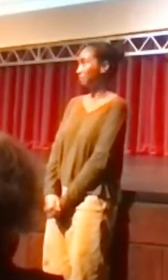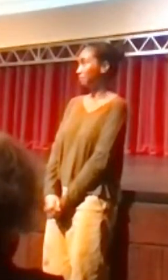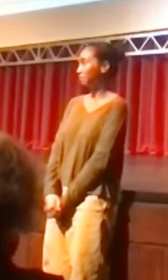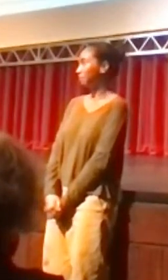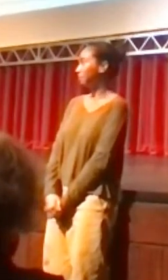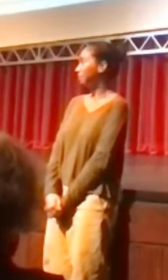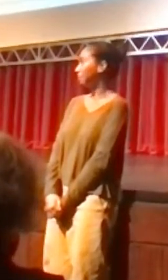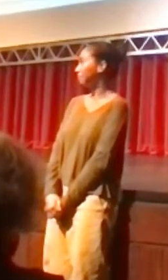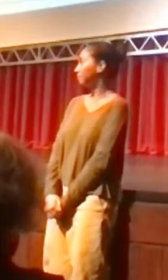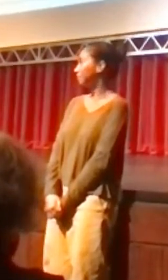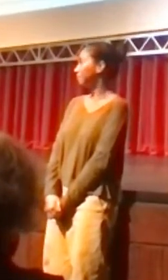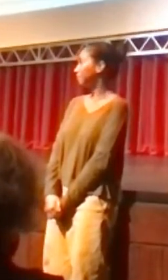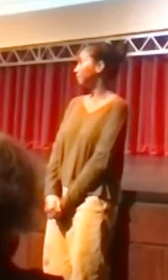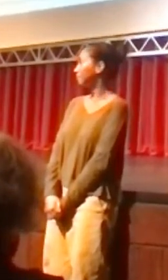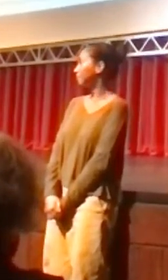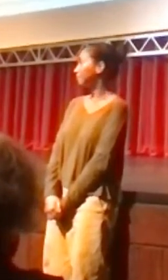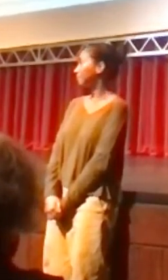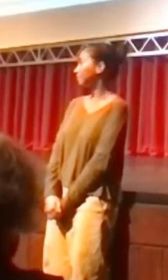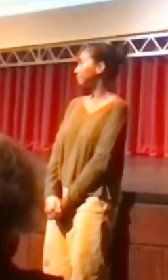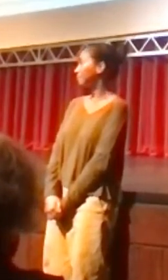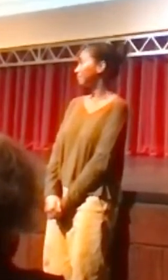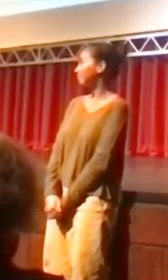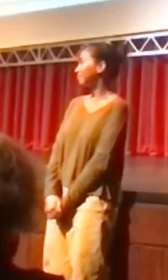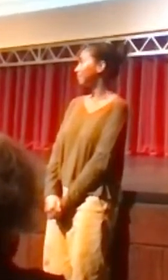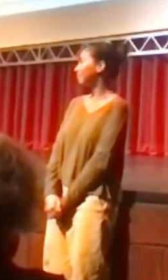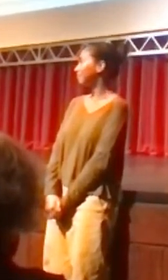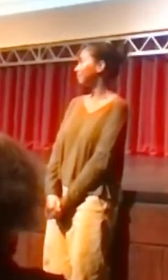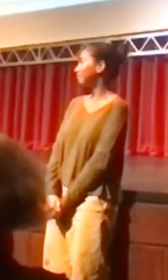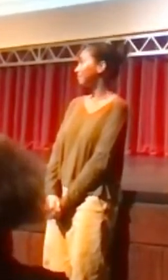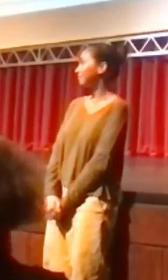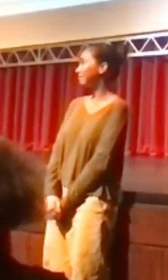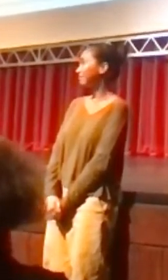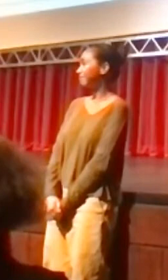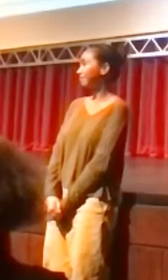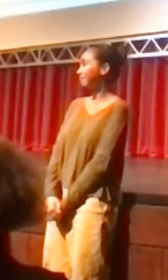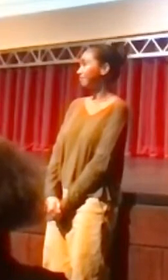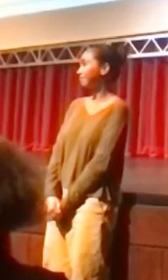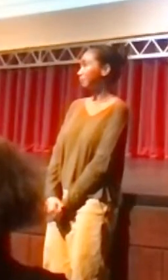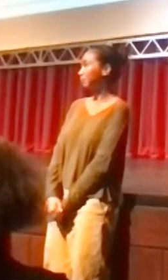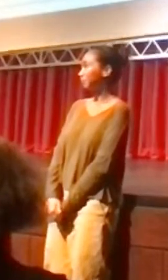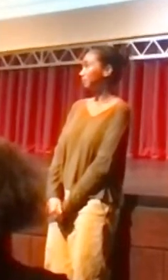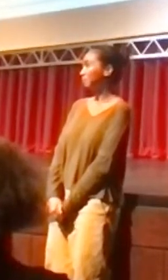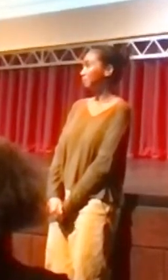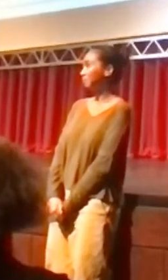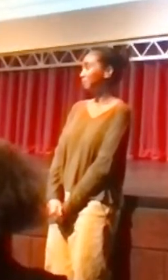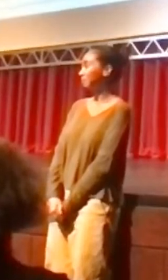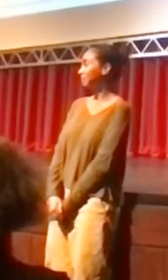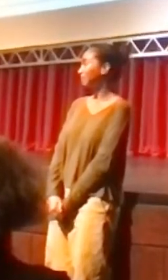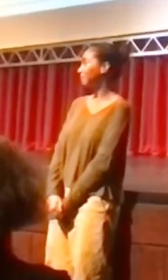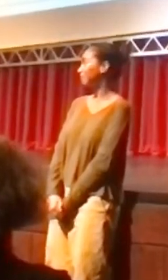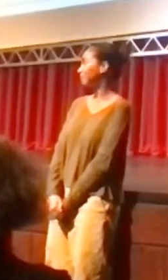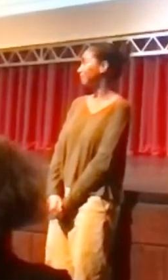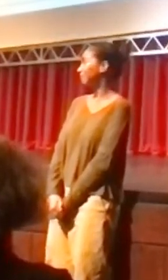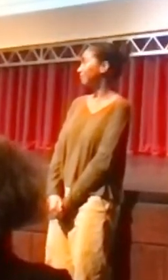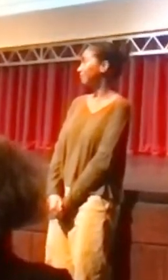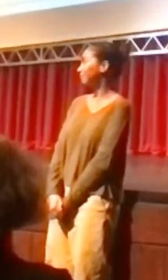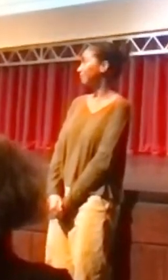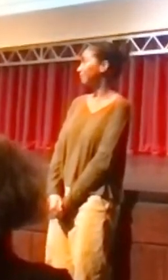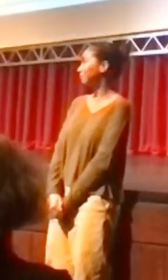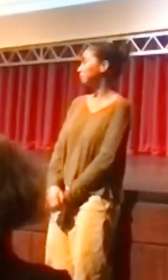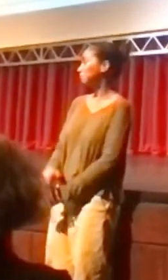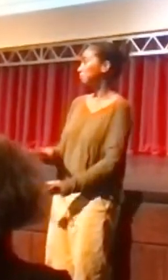me te rangi pāri e me